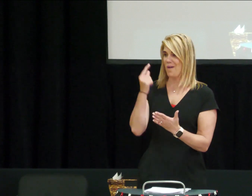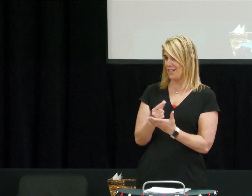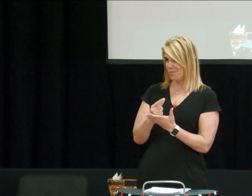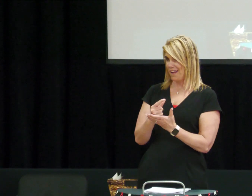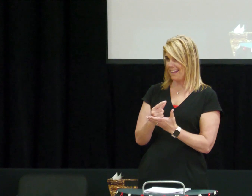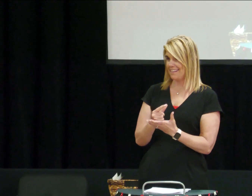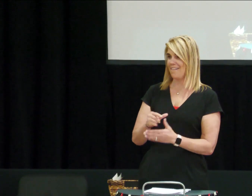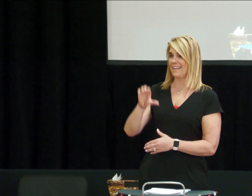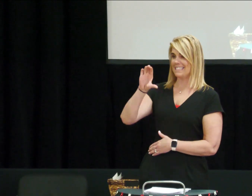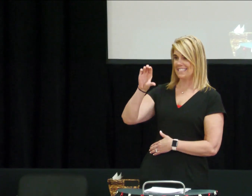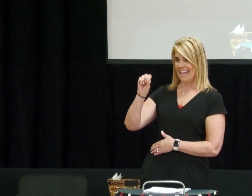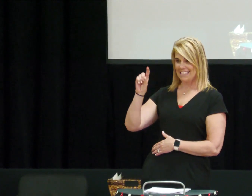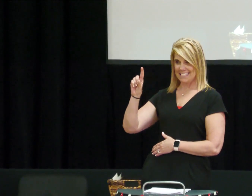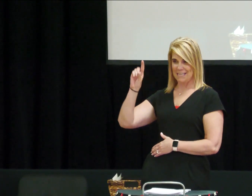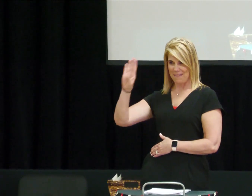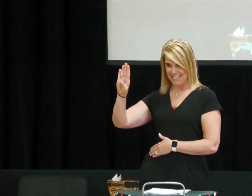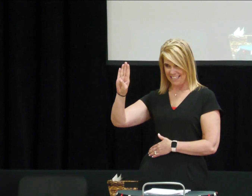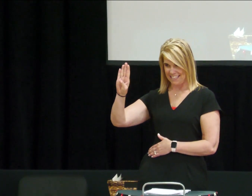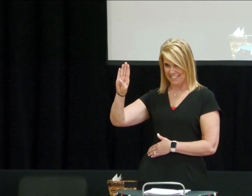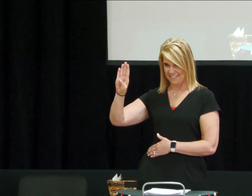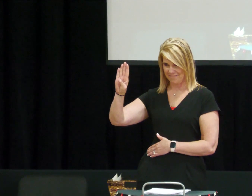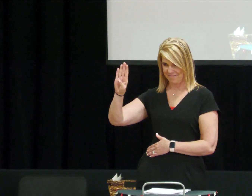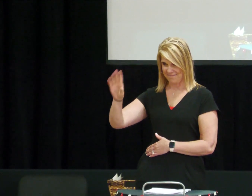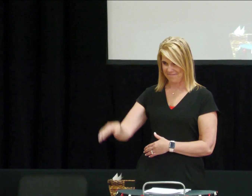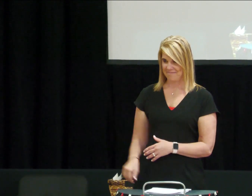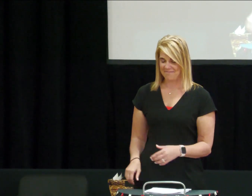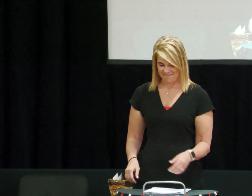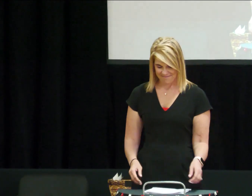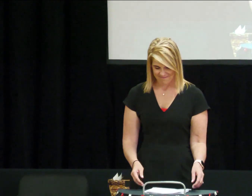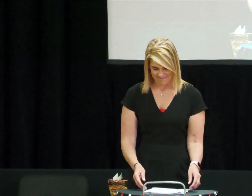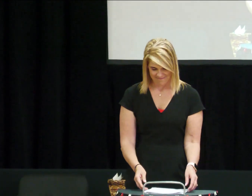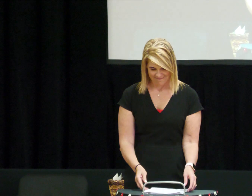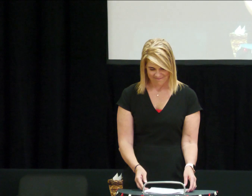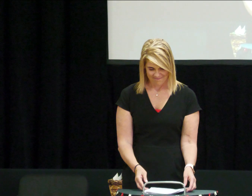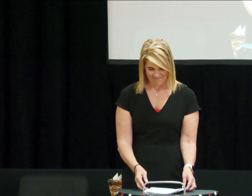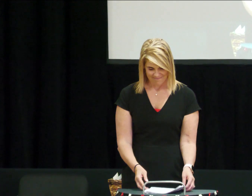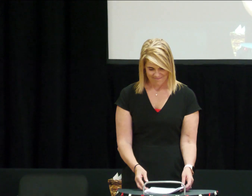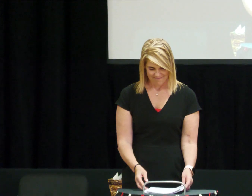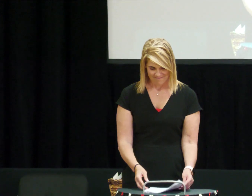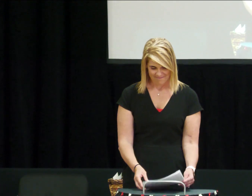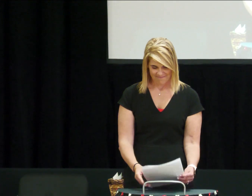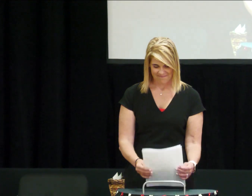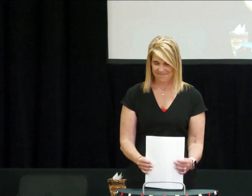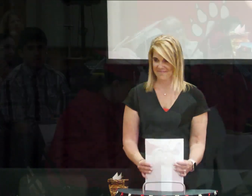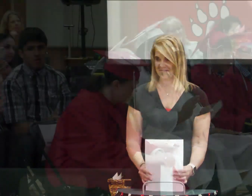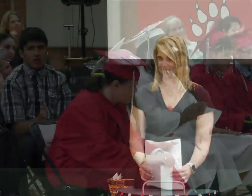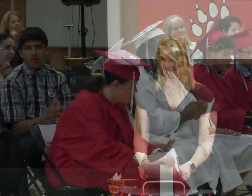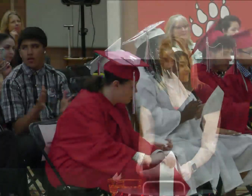following seniors graduated from the Colorado School for the Deaf and the Blind.